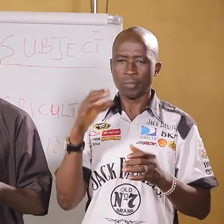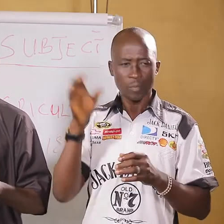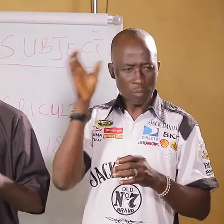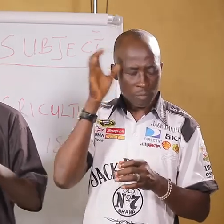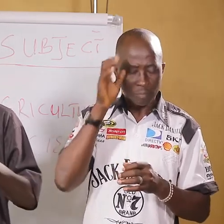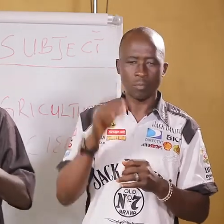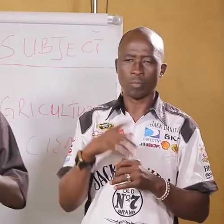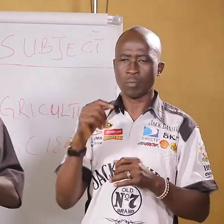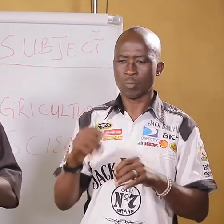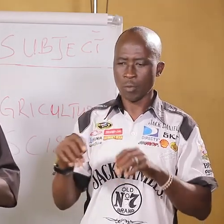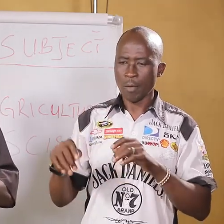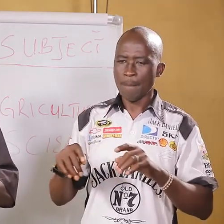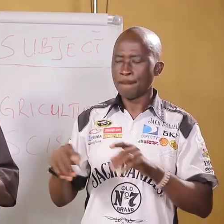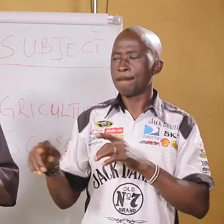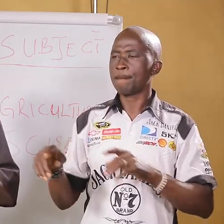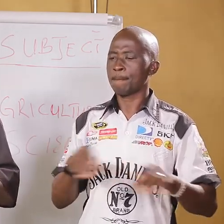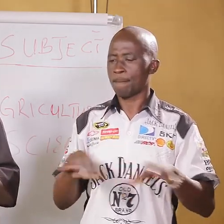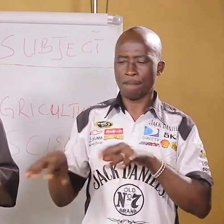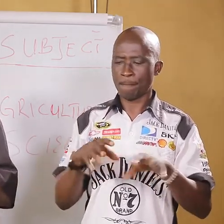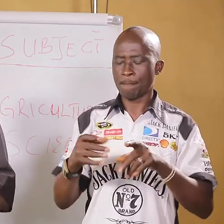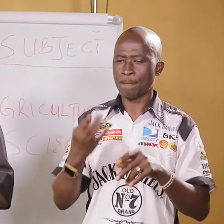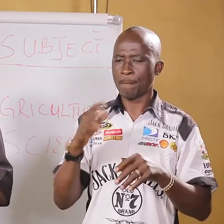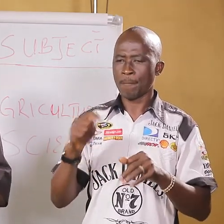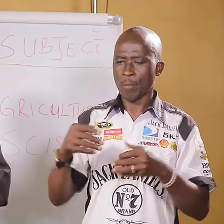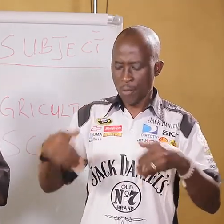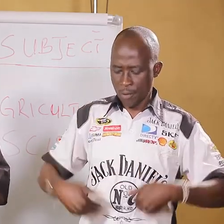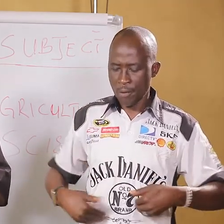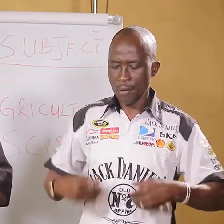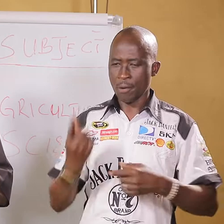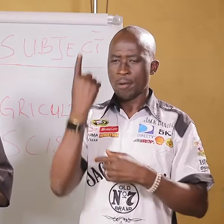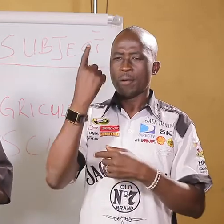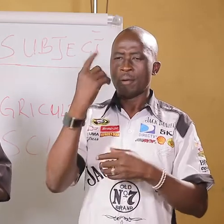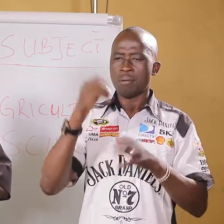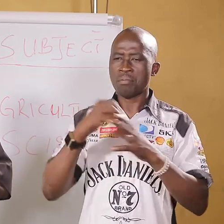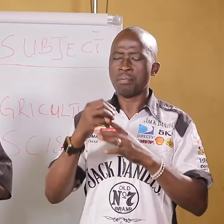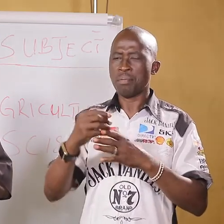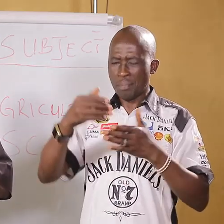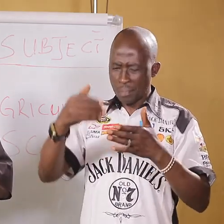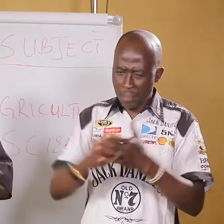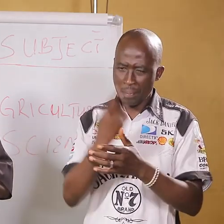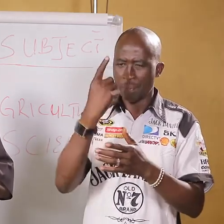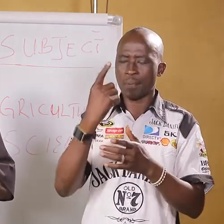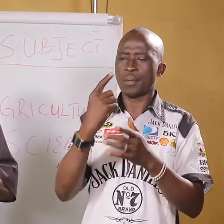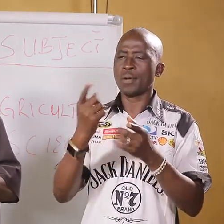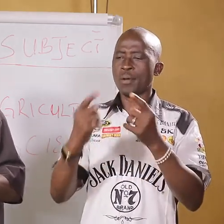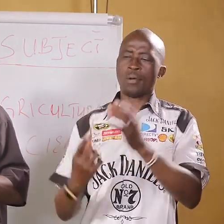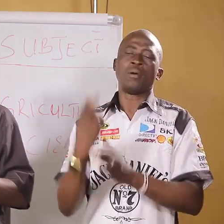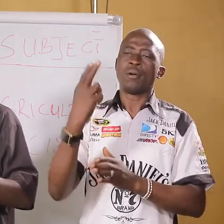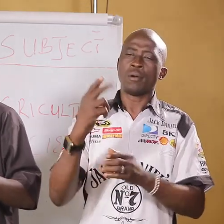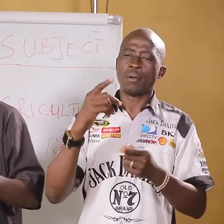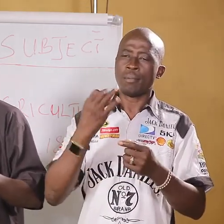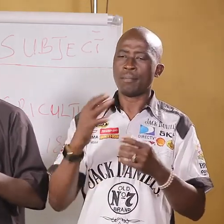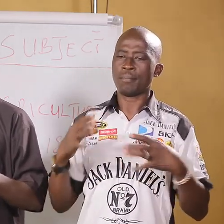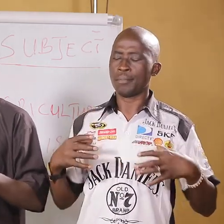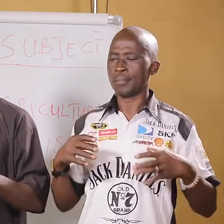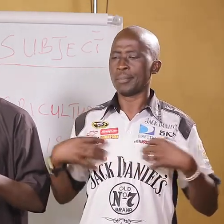considers the performance of the young ones or the offspring of the